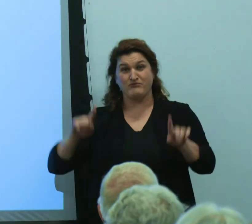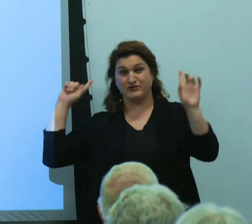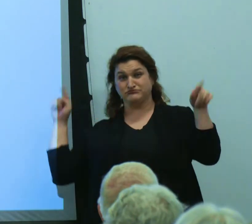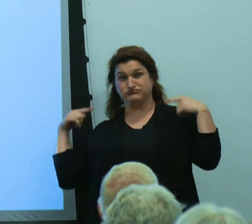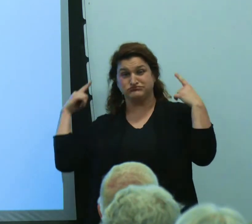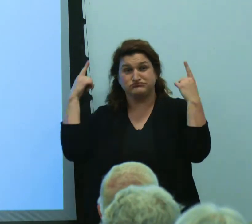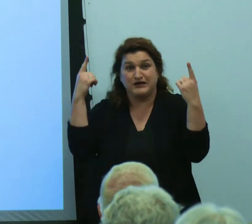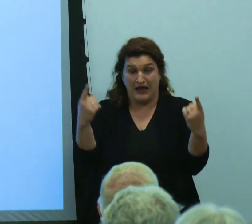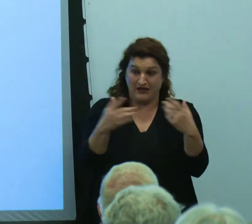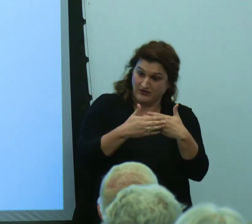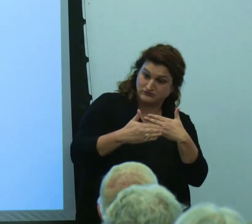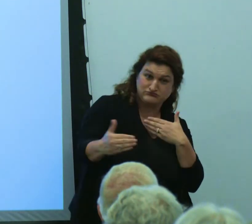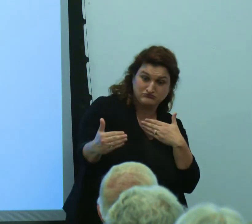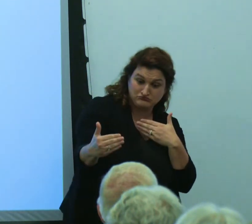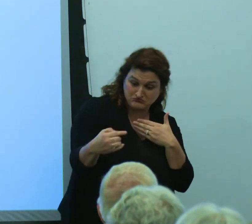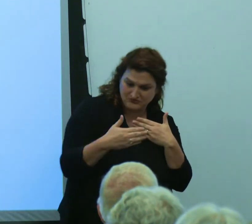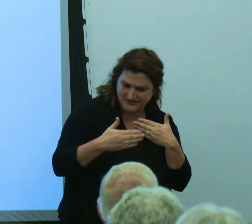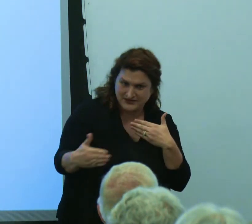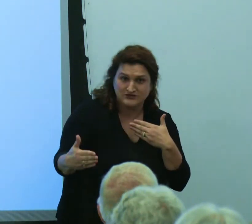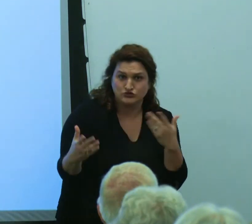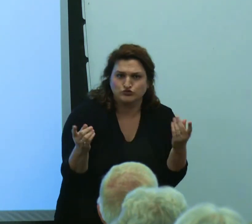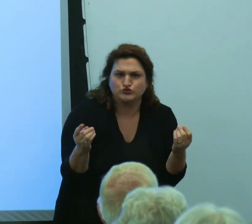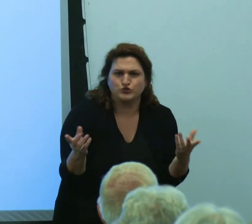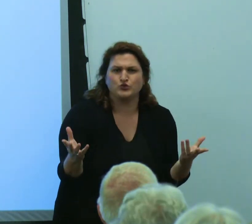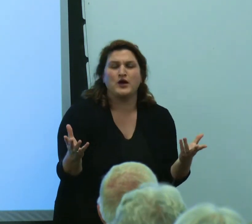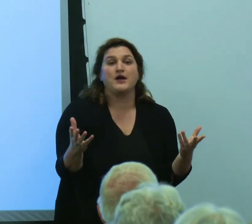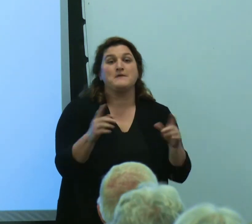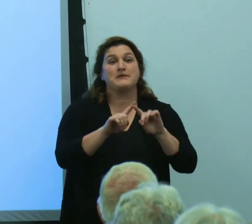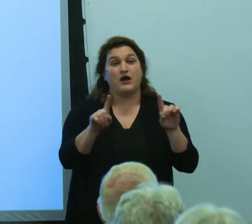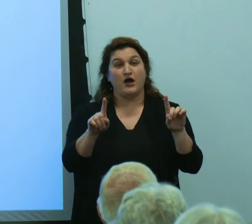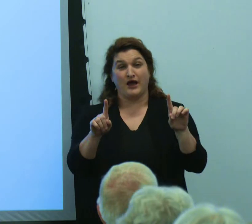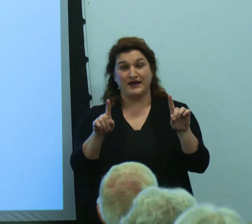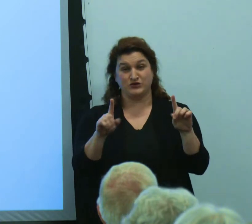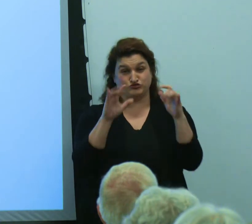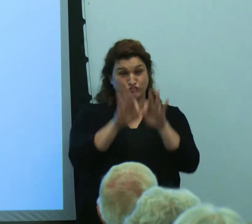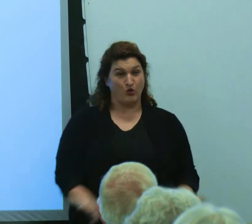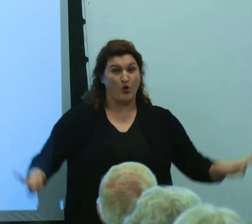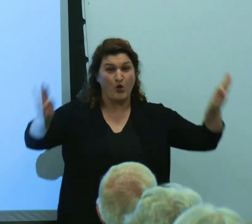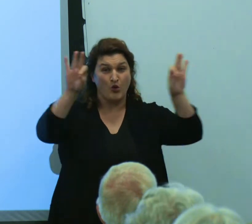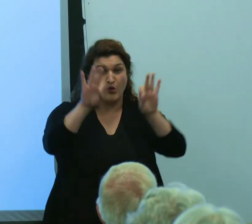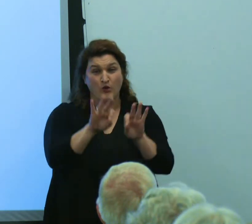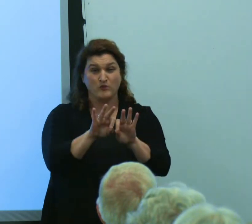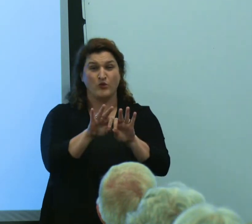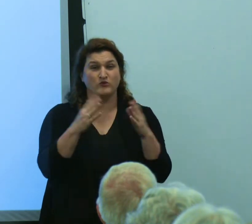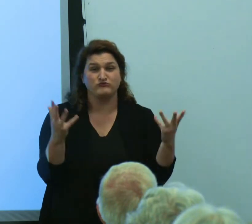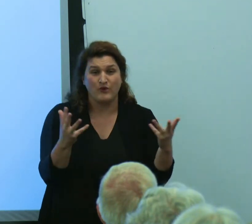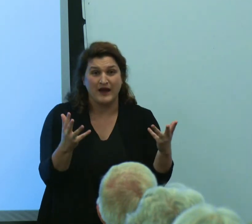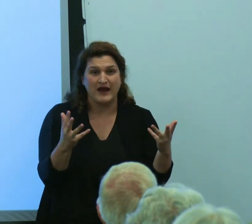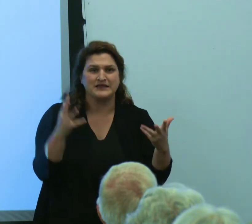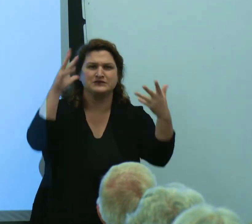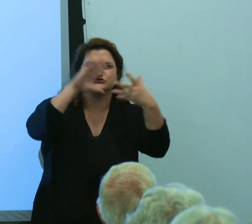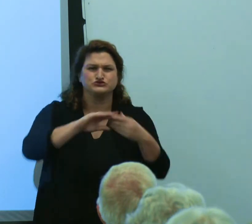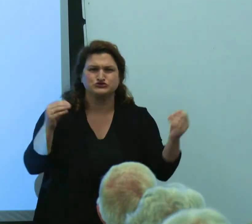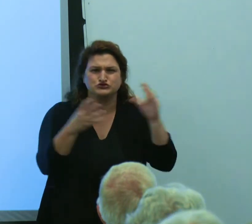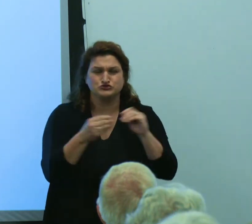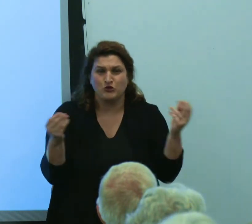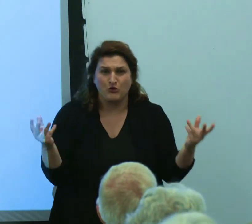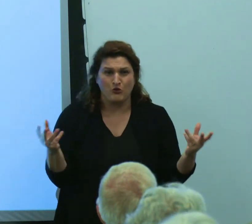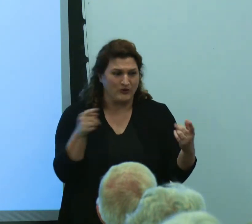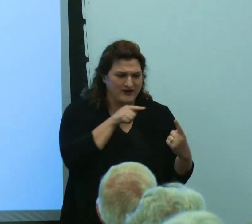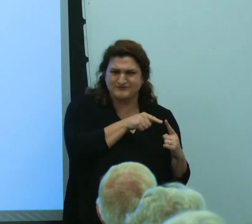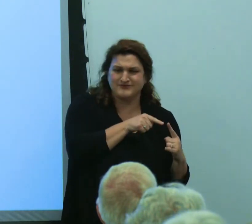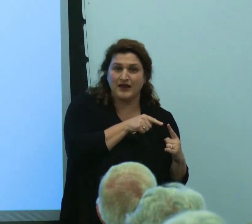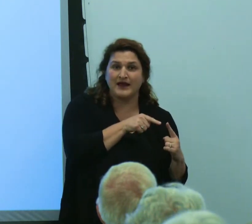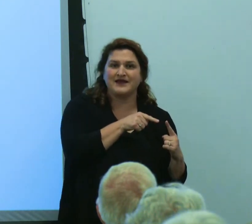bit about where we're going to go from here. But I think what's really important is the story of this is the story of the power of the